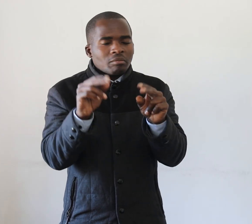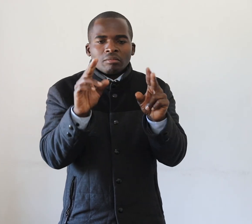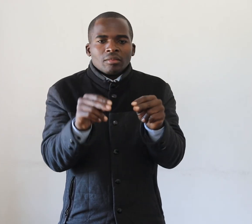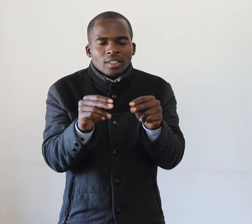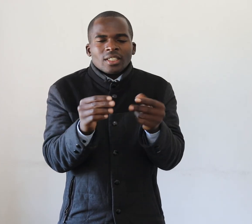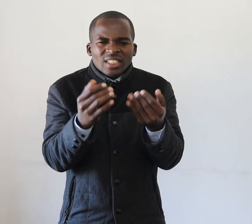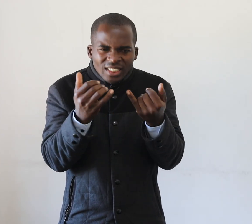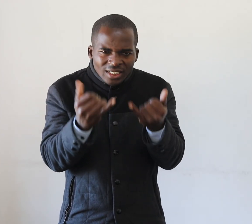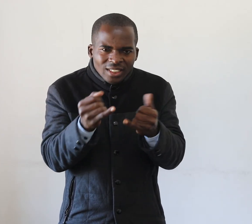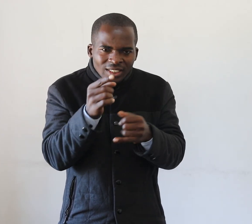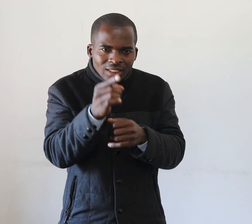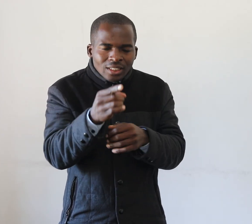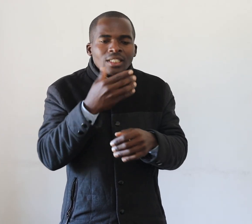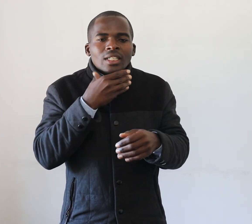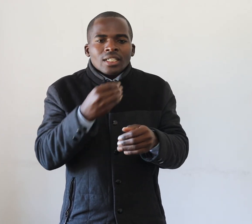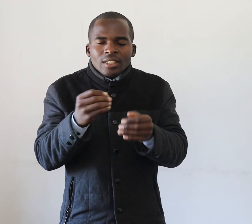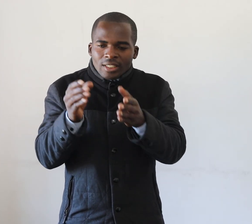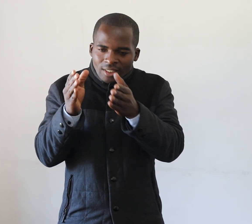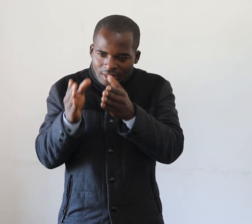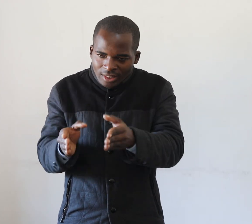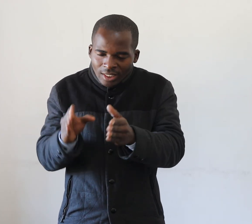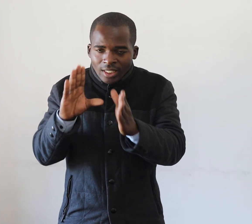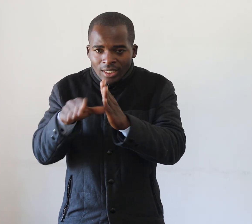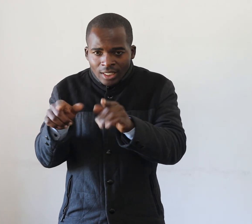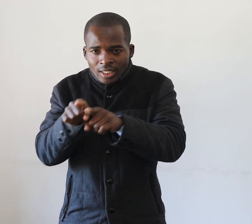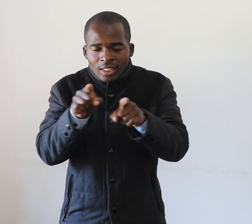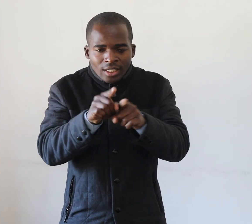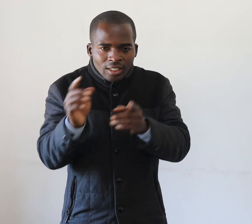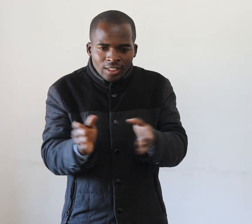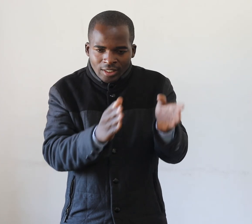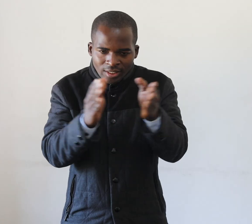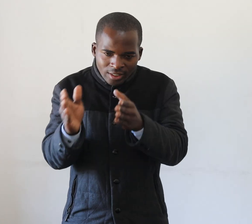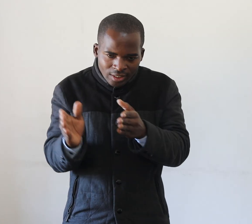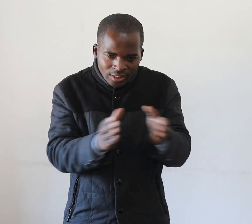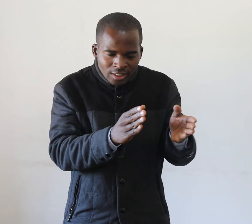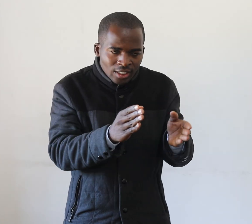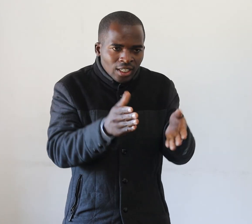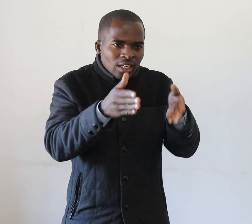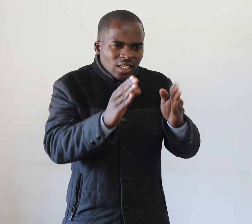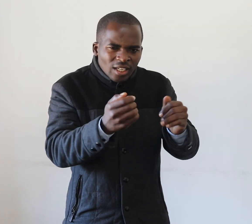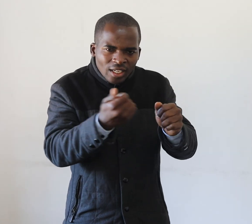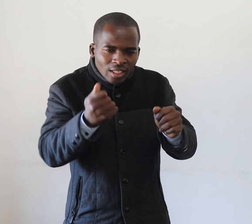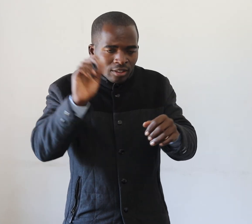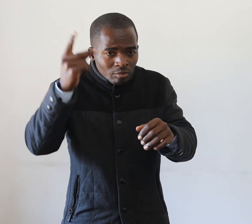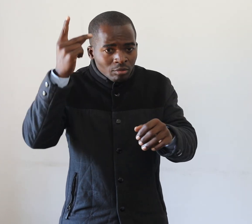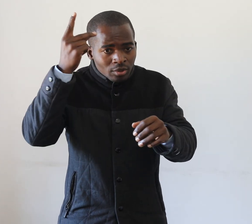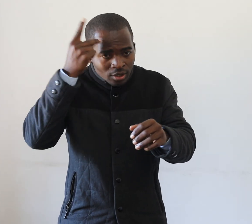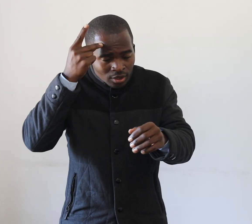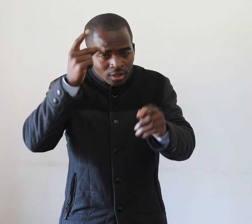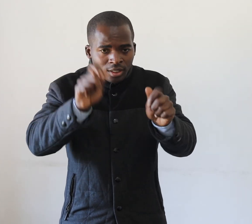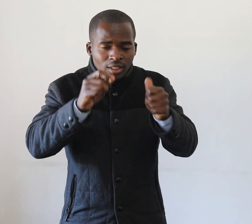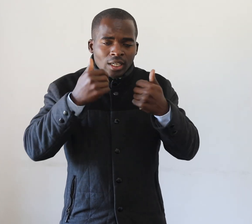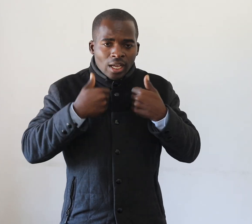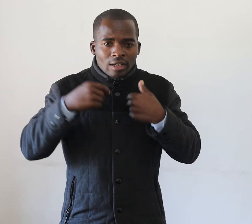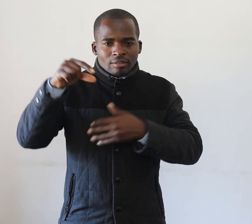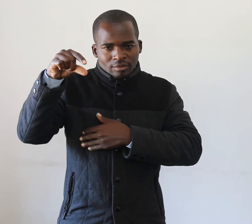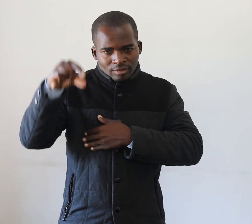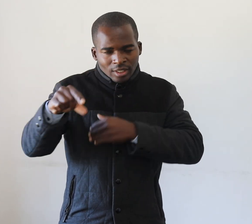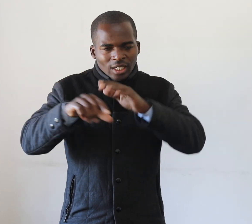Instead, the Commission reallocates the vacancy to another political party that qualified under the seat